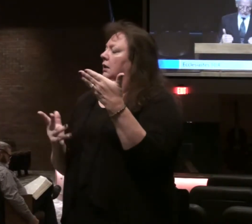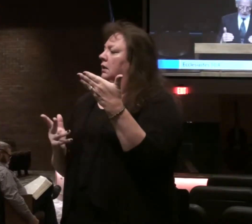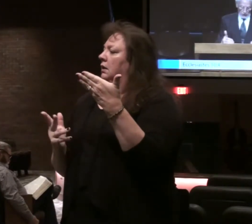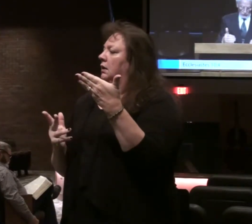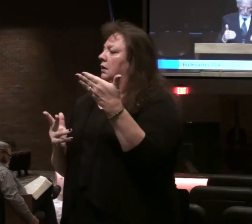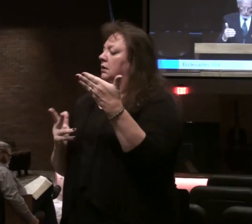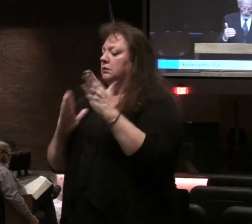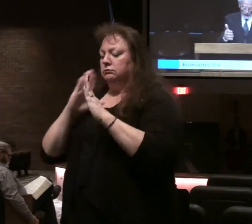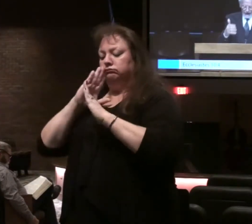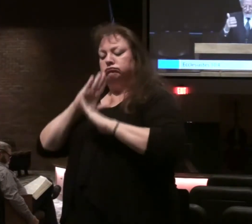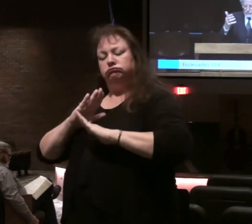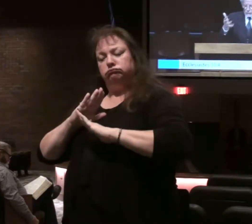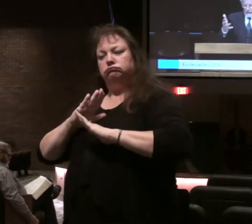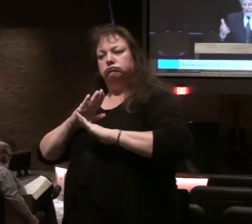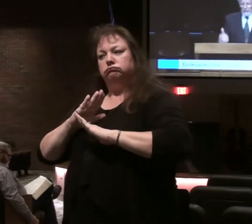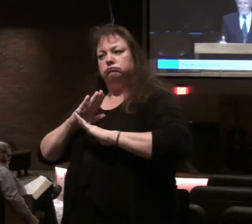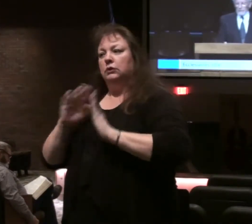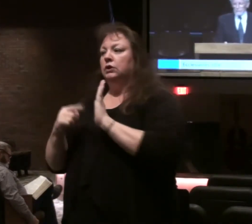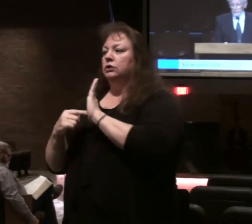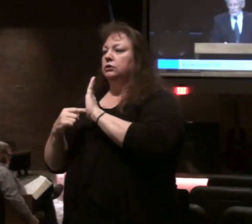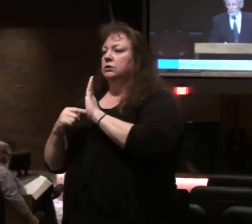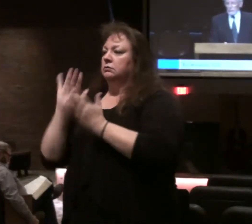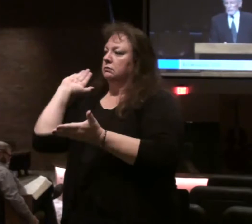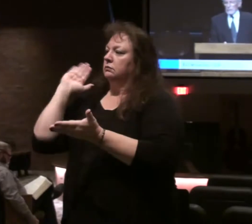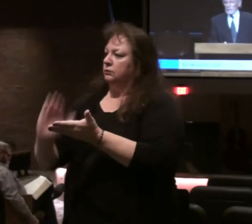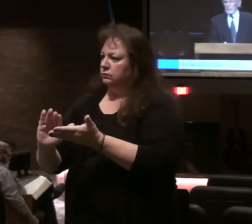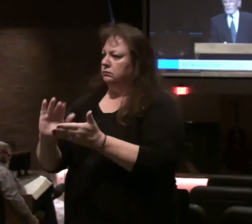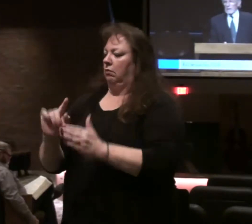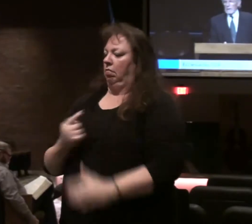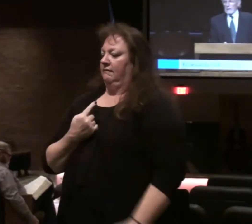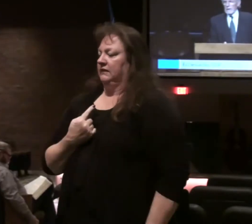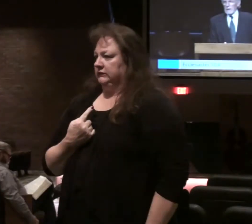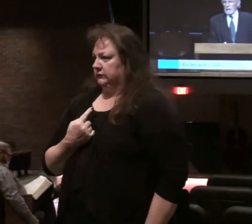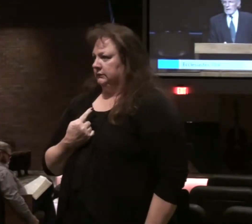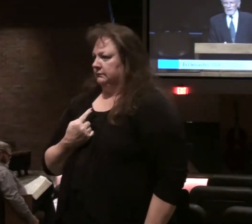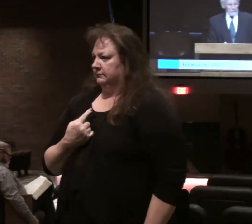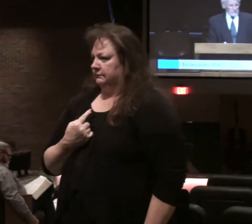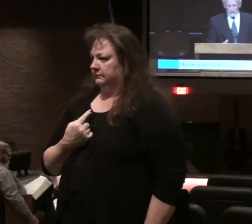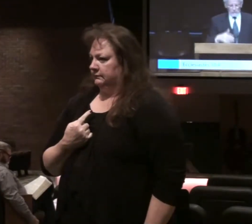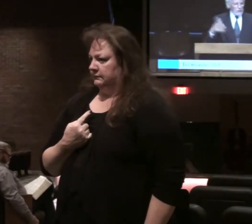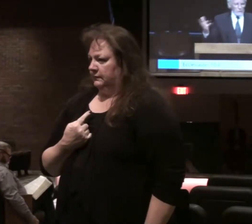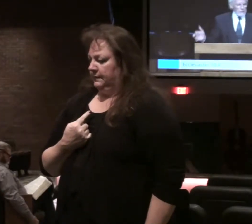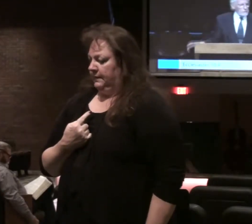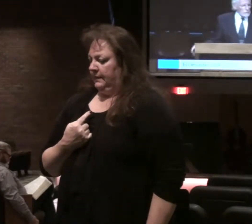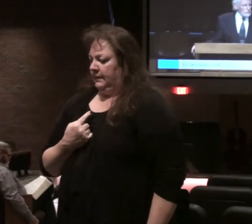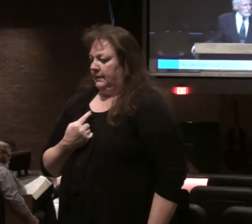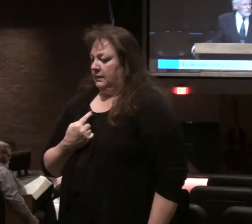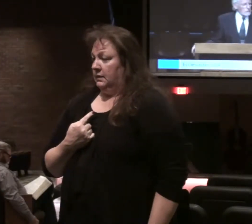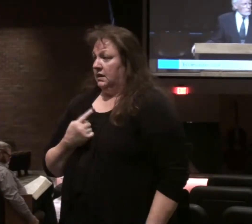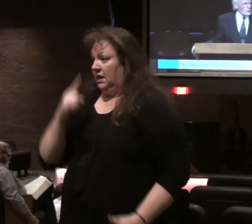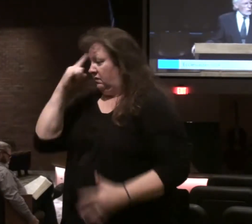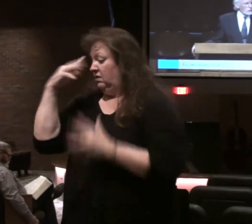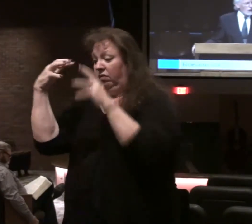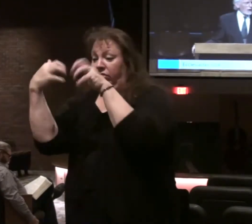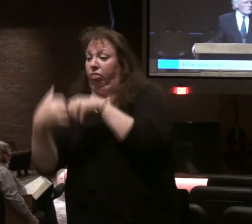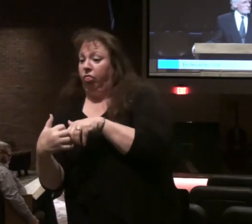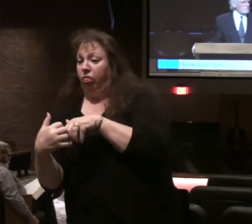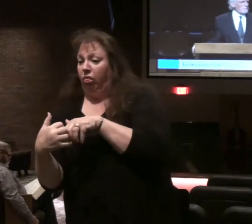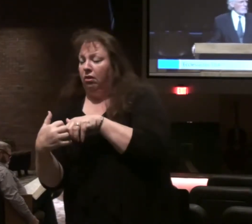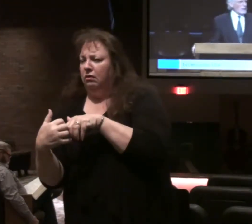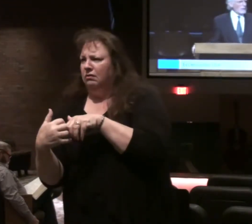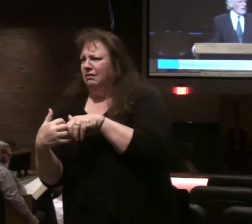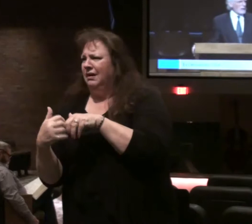Because composure allays great offenses. And if you just go to pieces, what good is